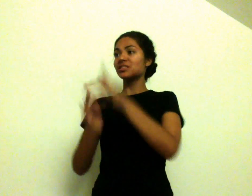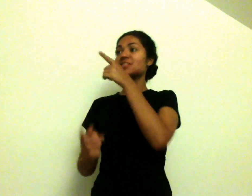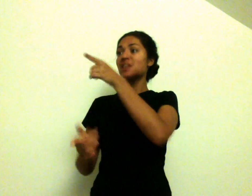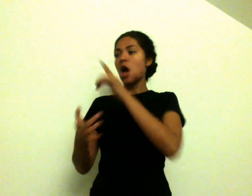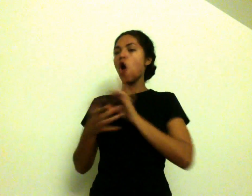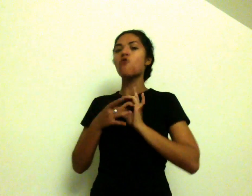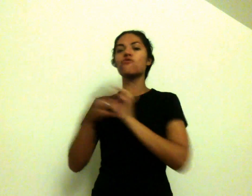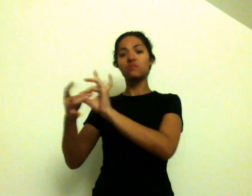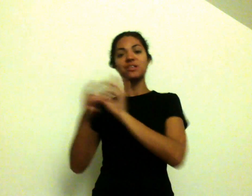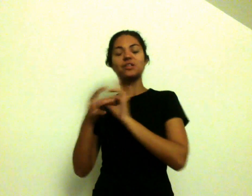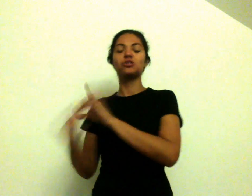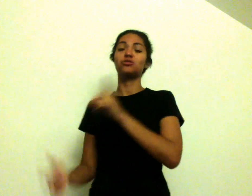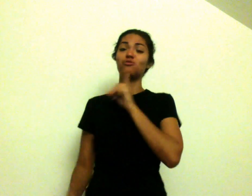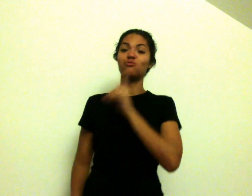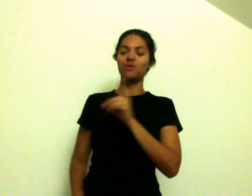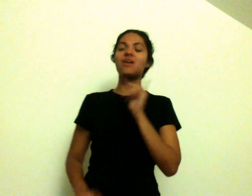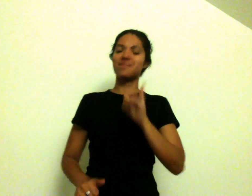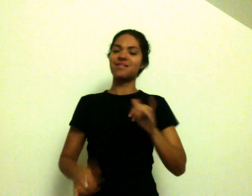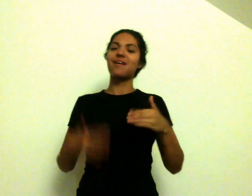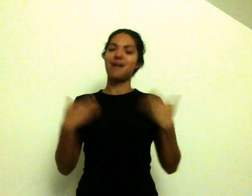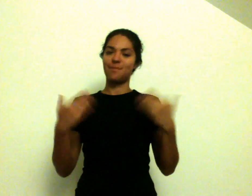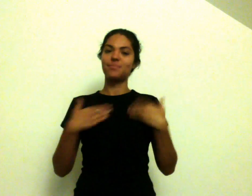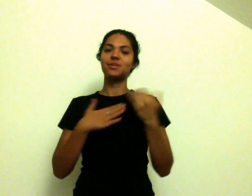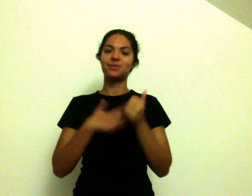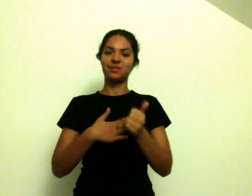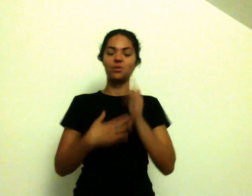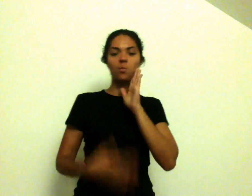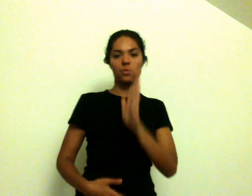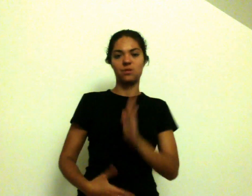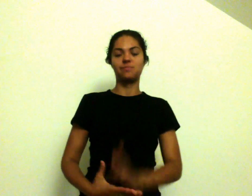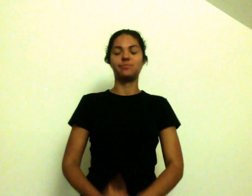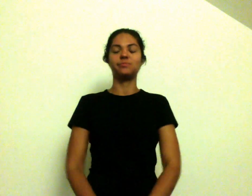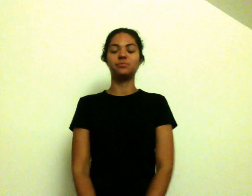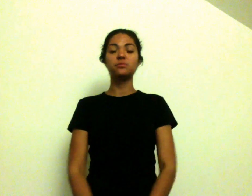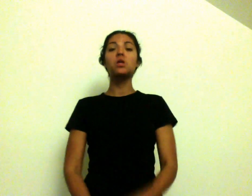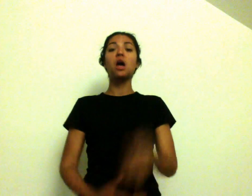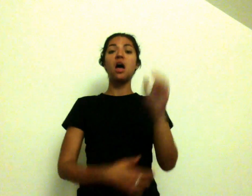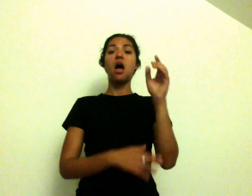and Power. You can order a copy of this message by calling us at